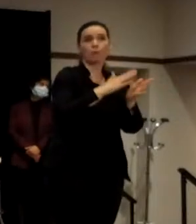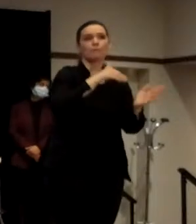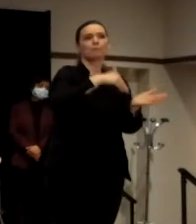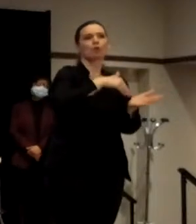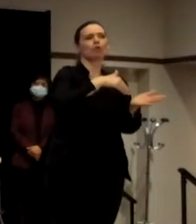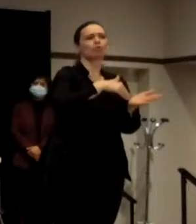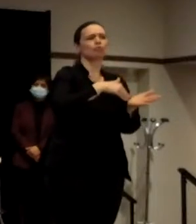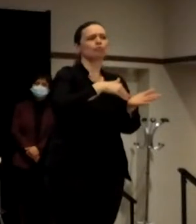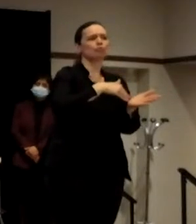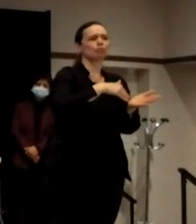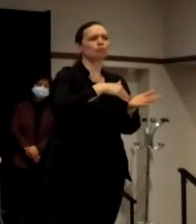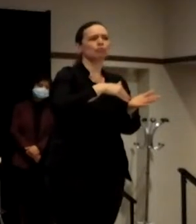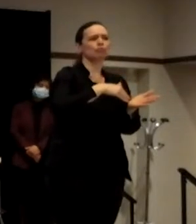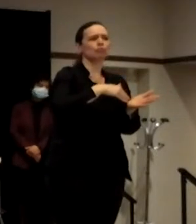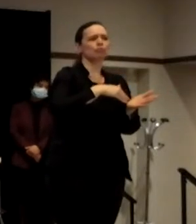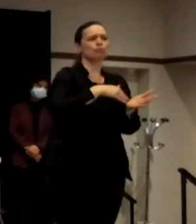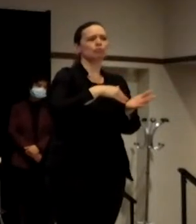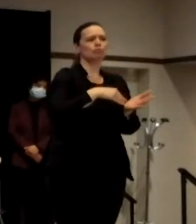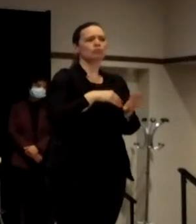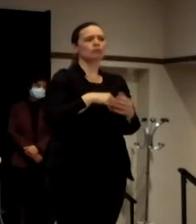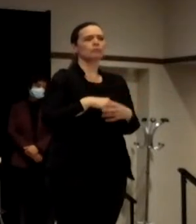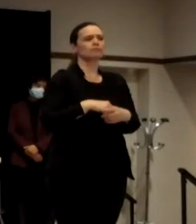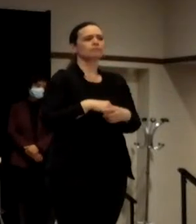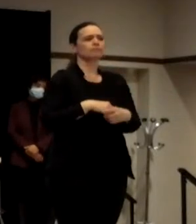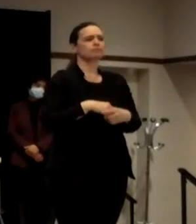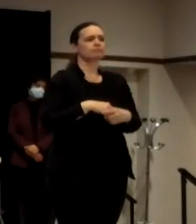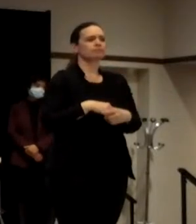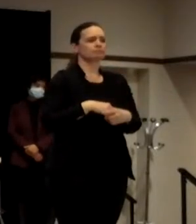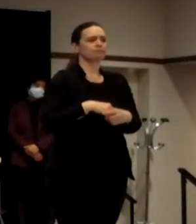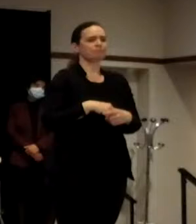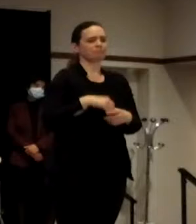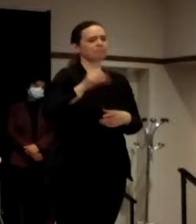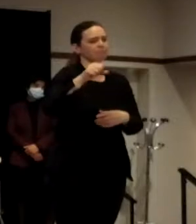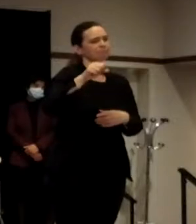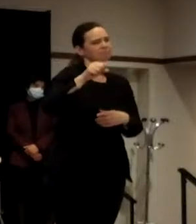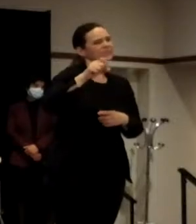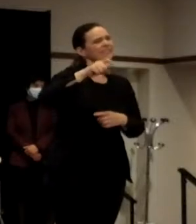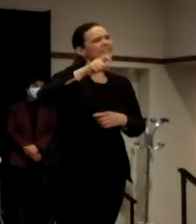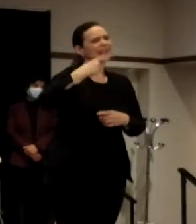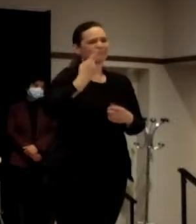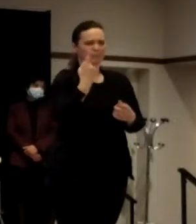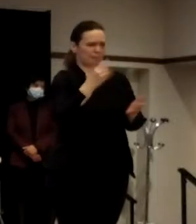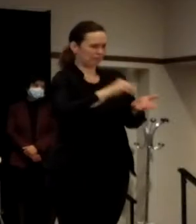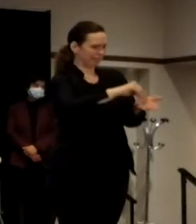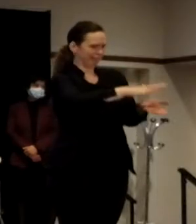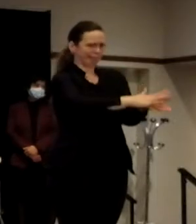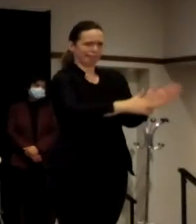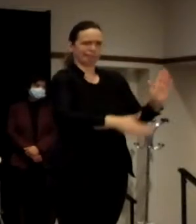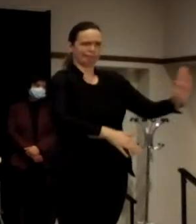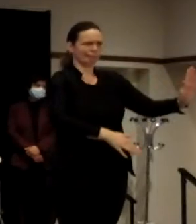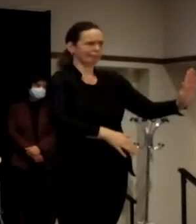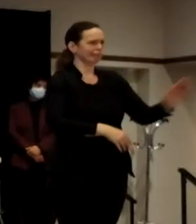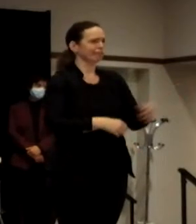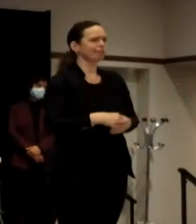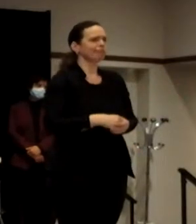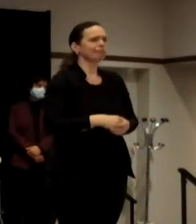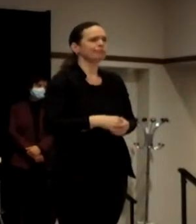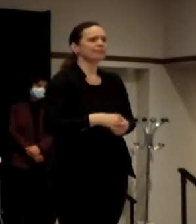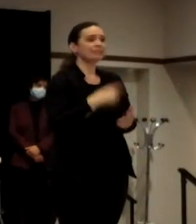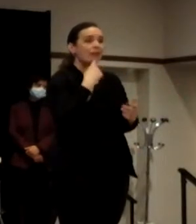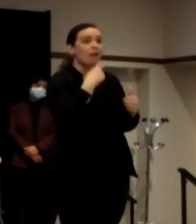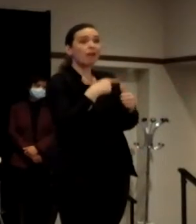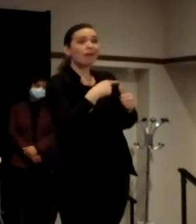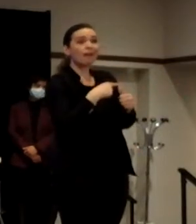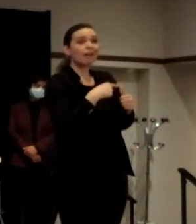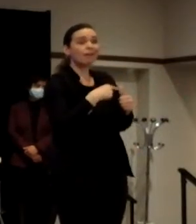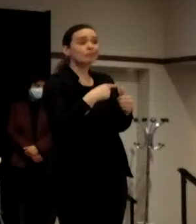right, doctor? Yeah, so they're attesting to one of the eligible criteria, and or